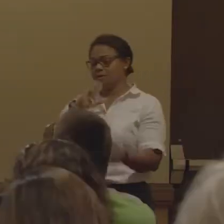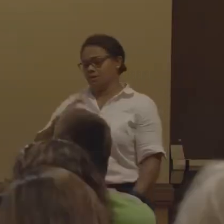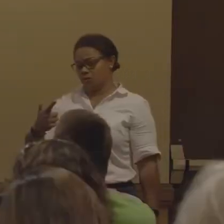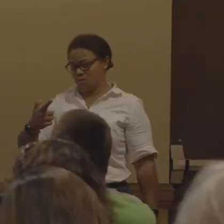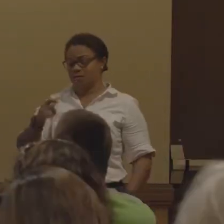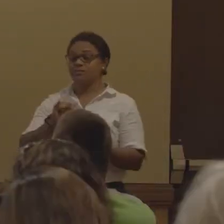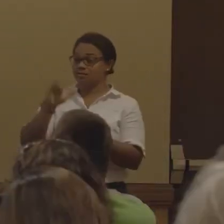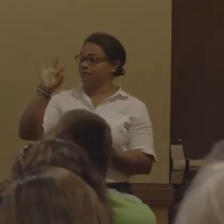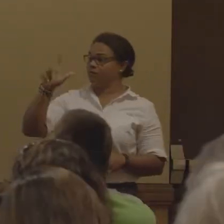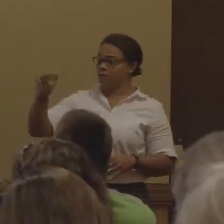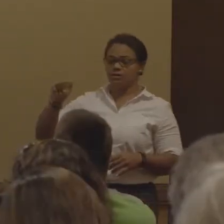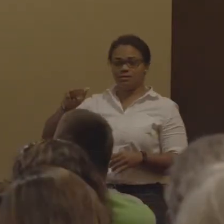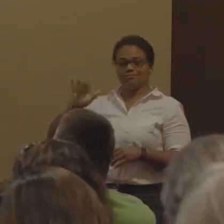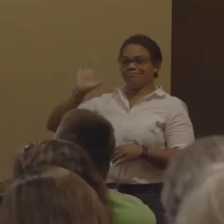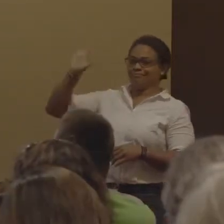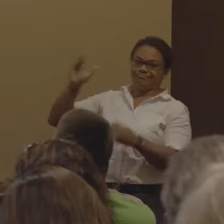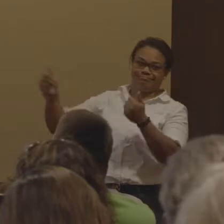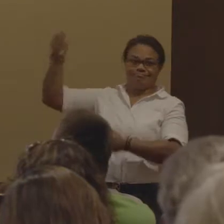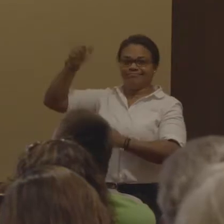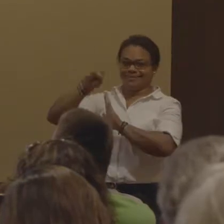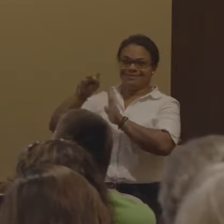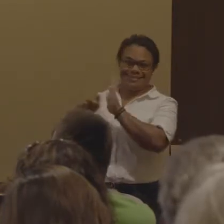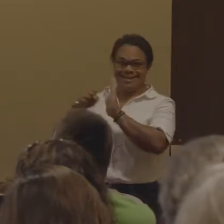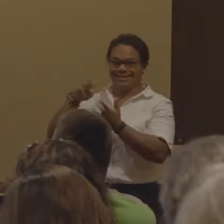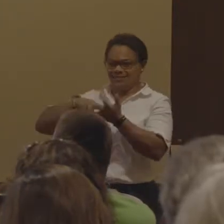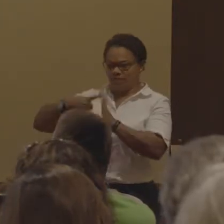is the Florida definition of transition student.